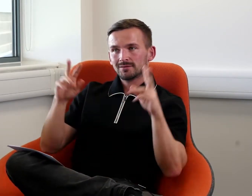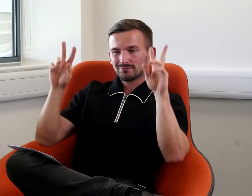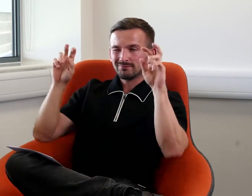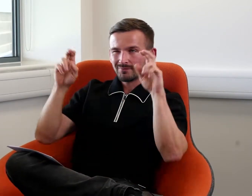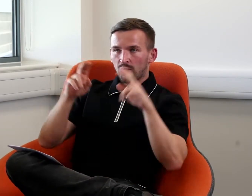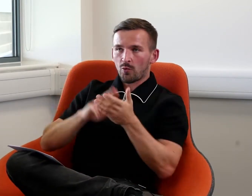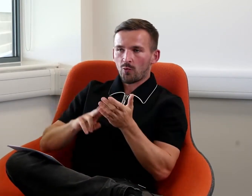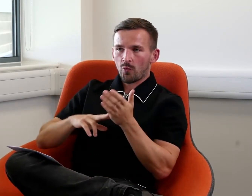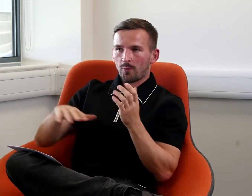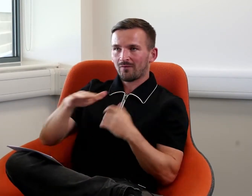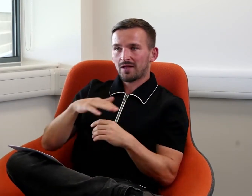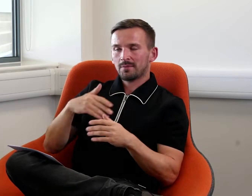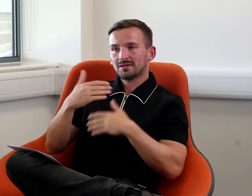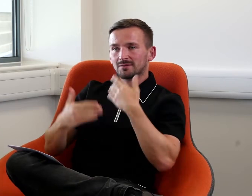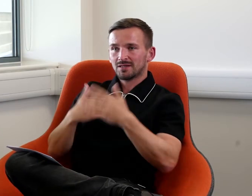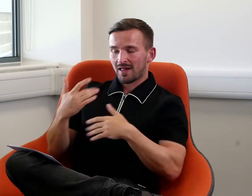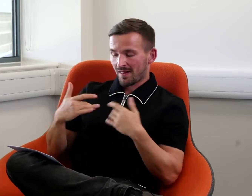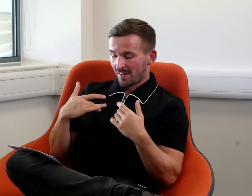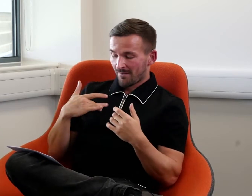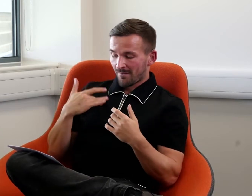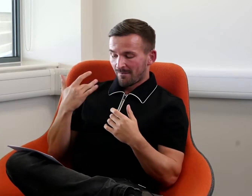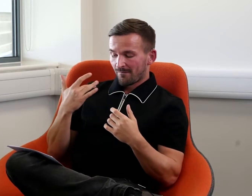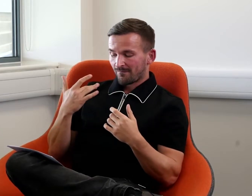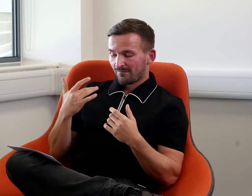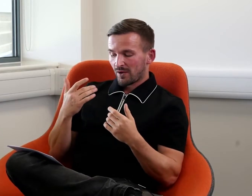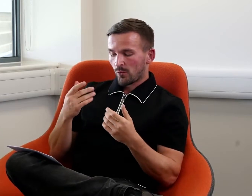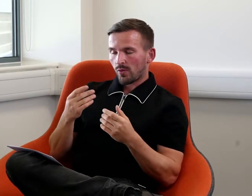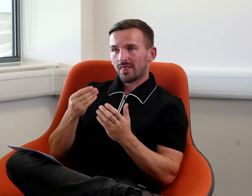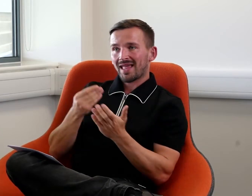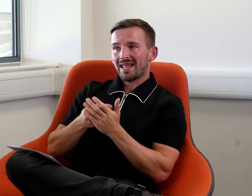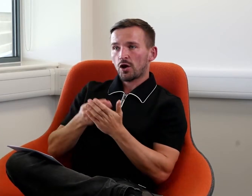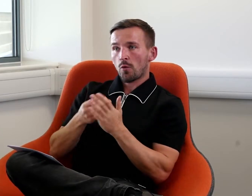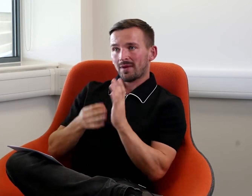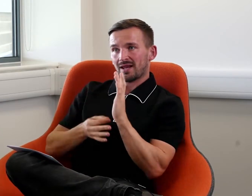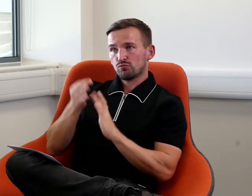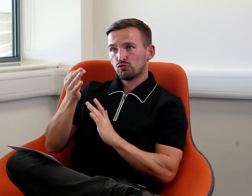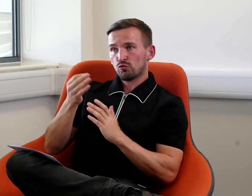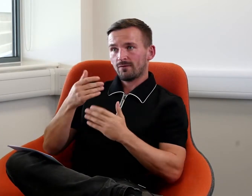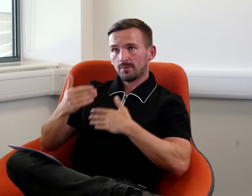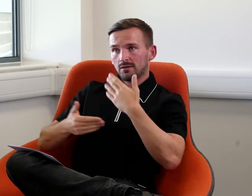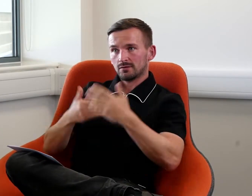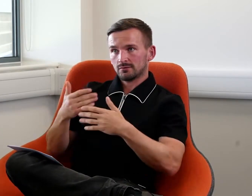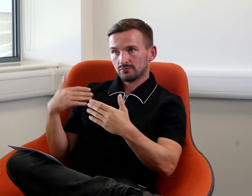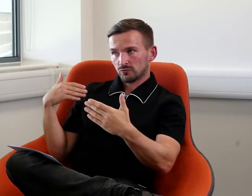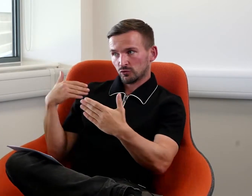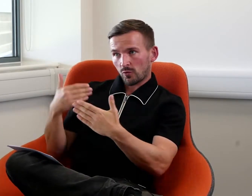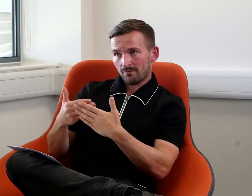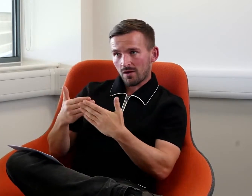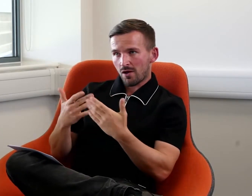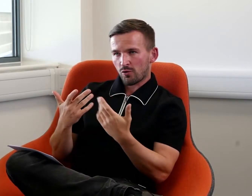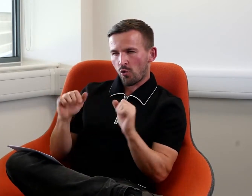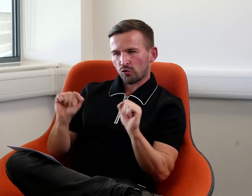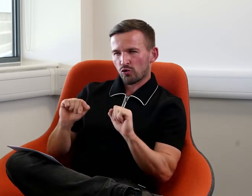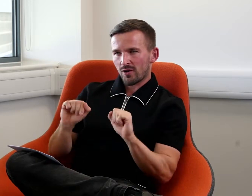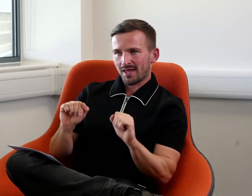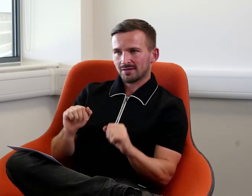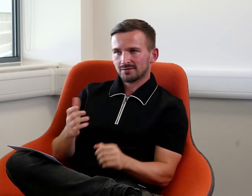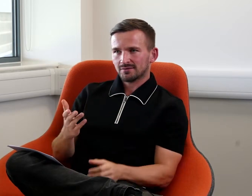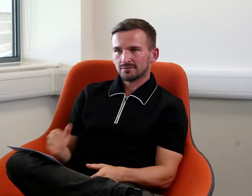you think about sort of normal family lives as such, and how their lives and the cost of living has been